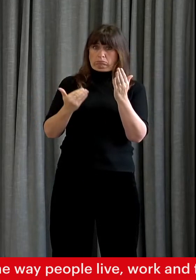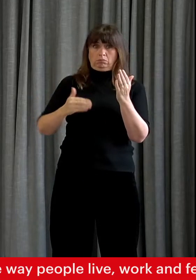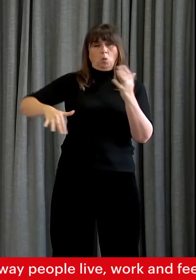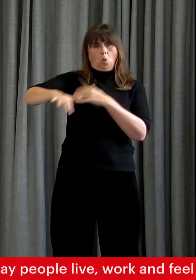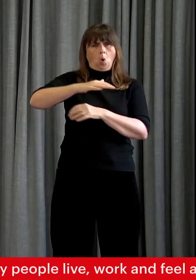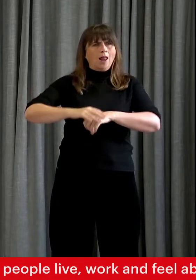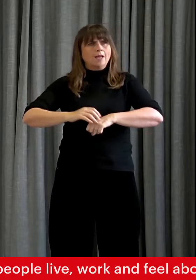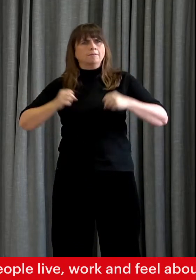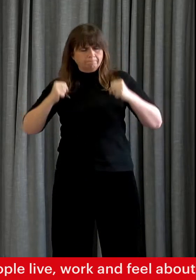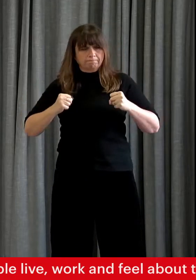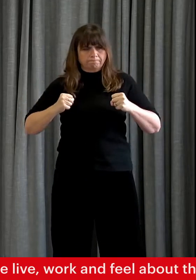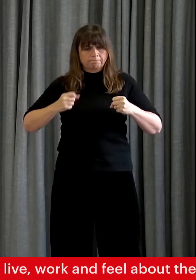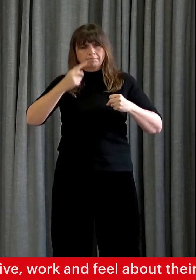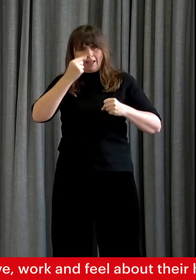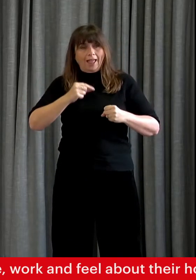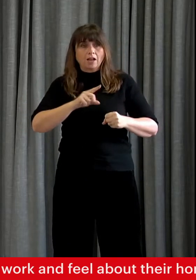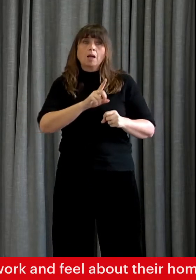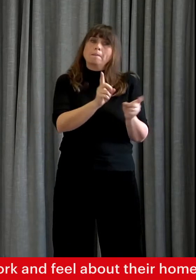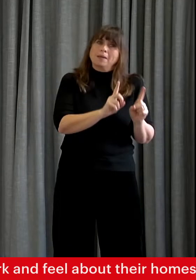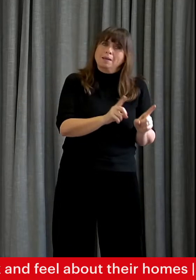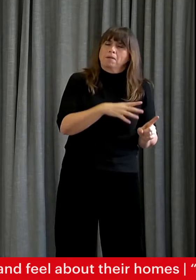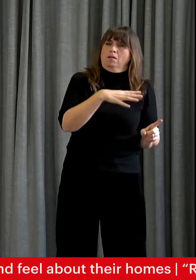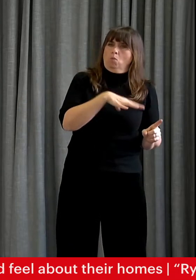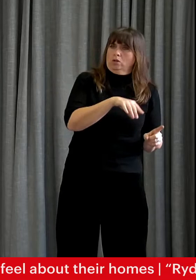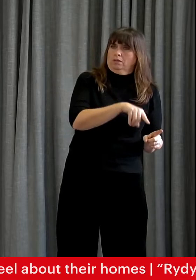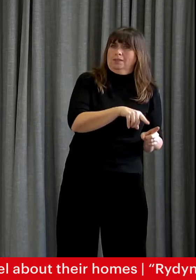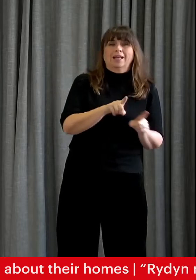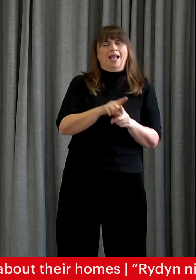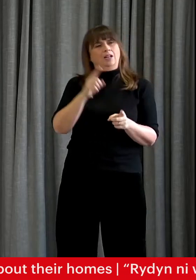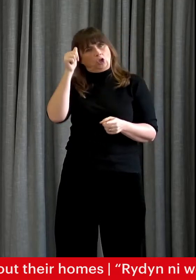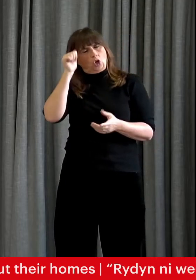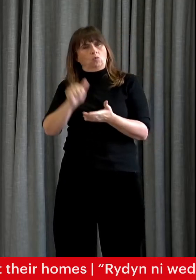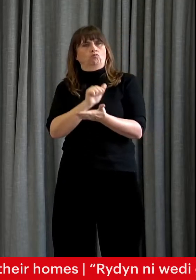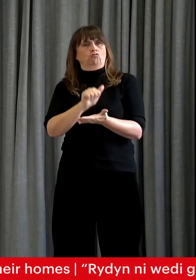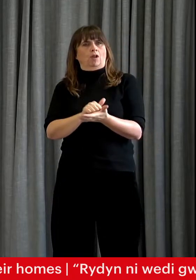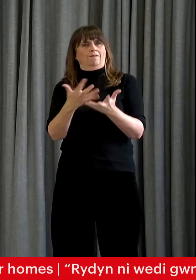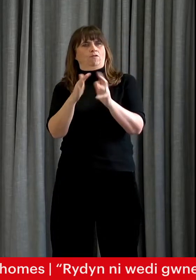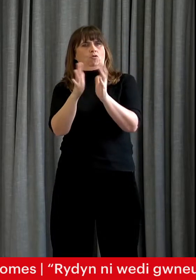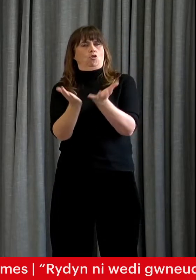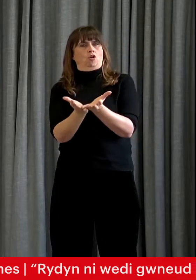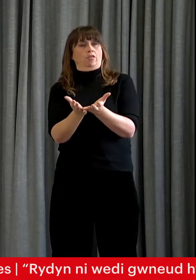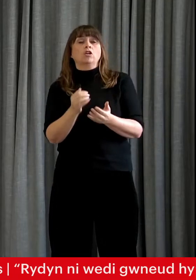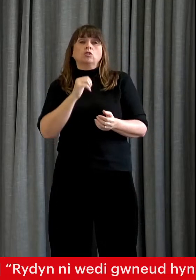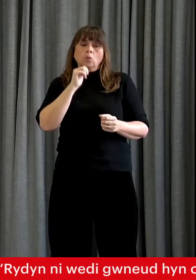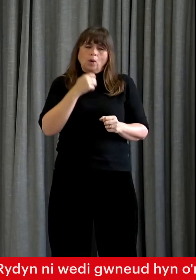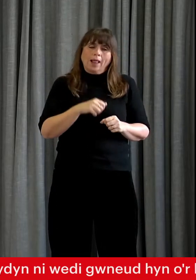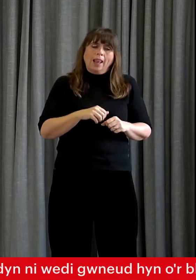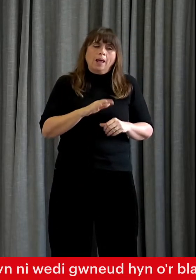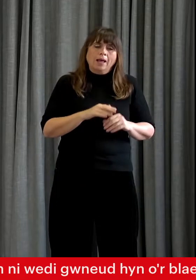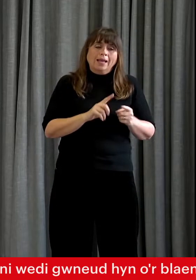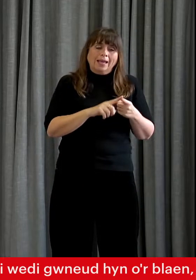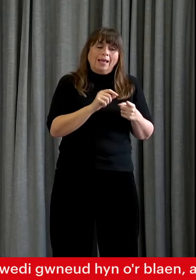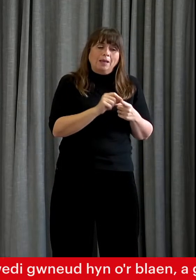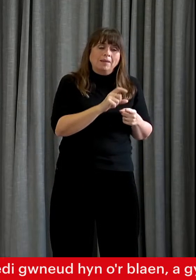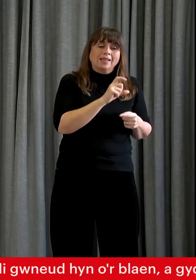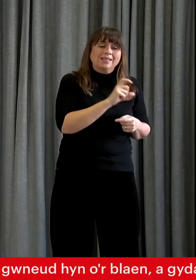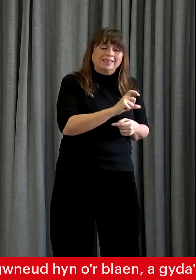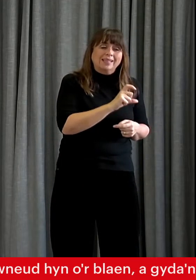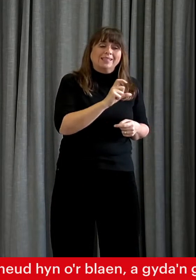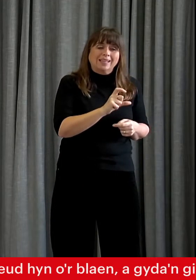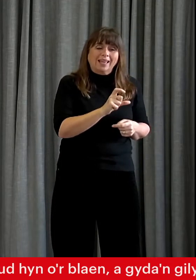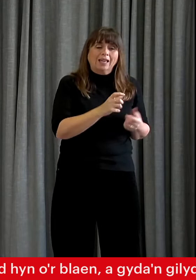sector pulled together, because tenants want it, and because it's the right thing to do. So yes, we'll do this in stages. So it's EPC C